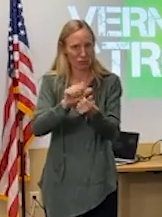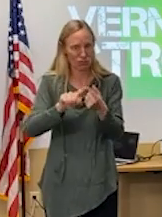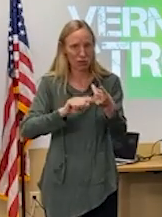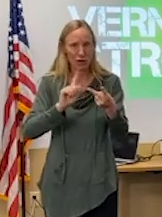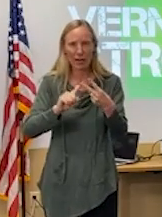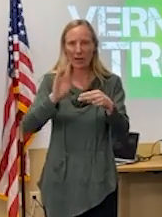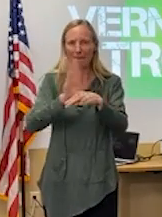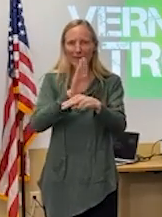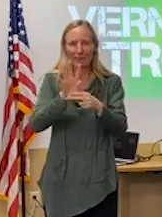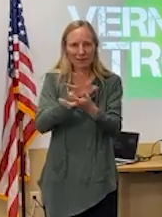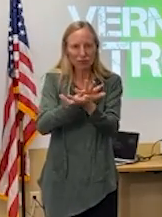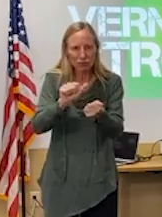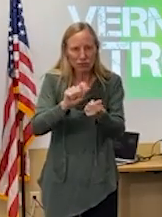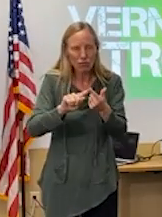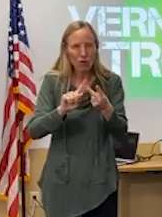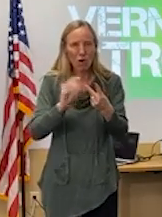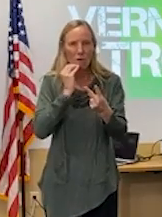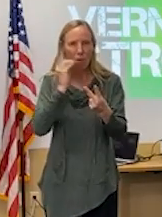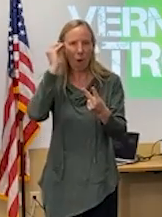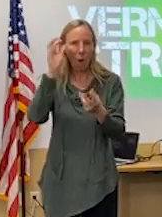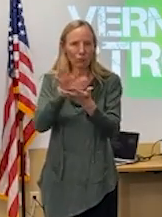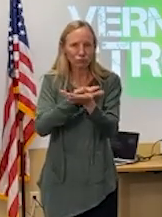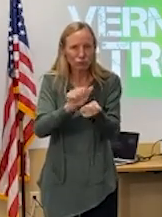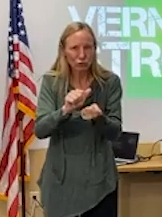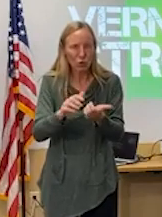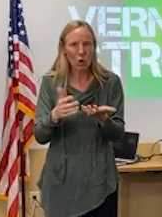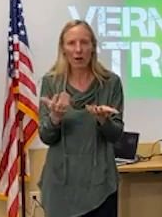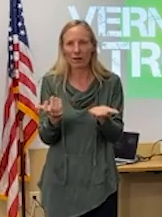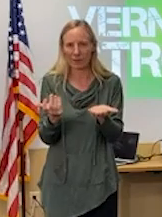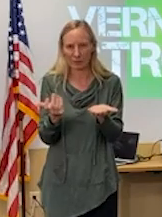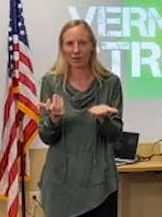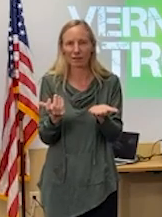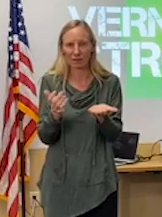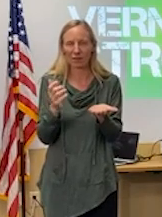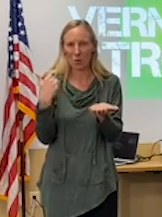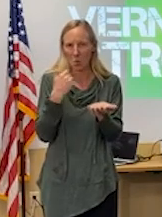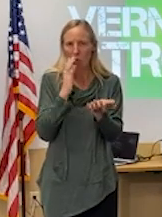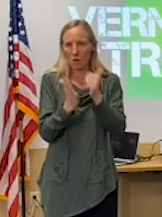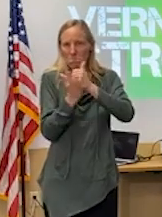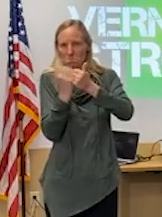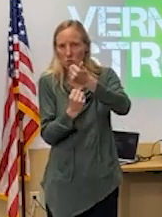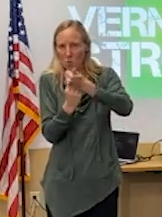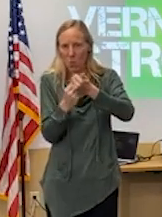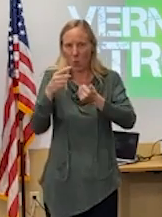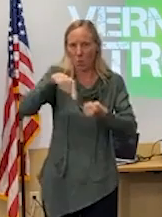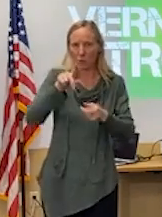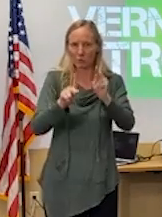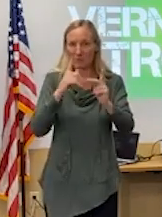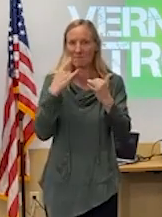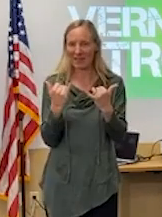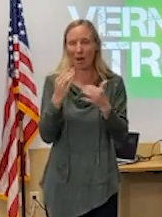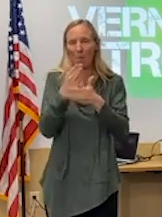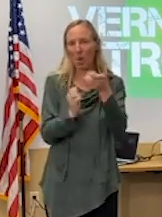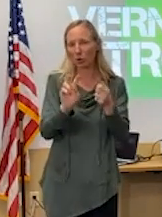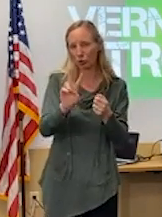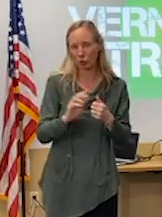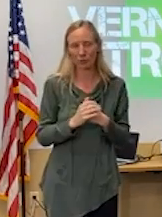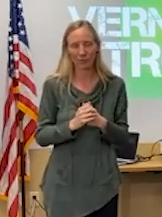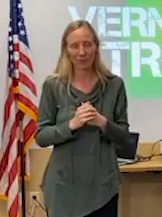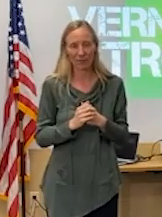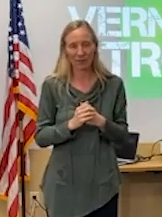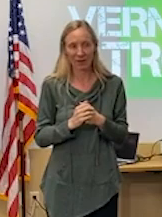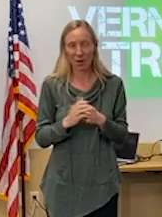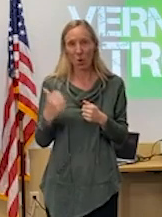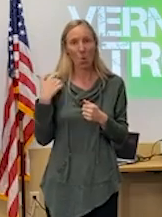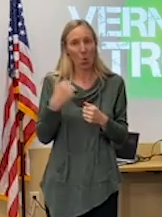and individuals and families whose homes have been devastated by the damage. It's really important to recognize that we're